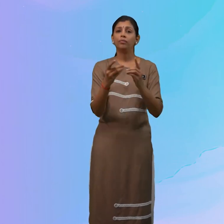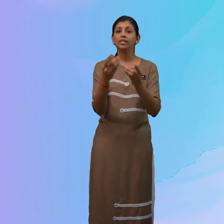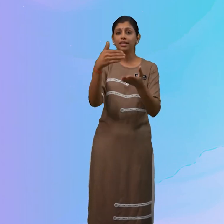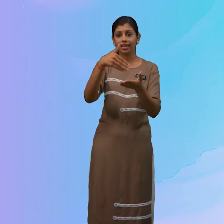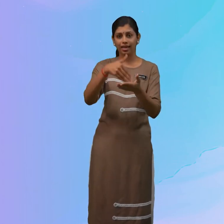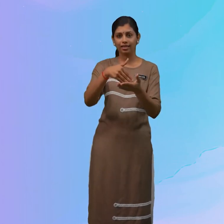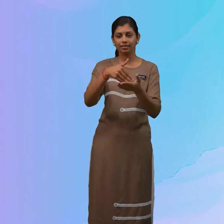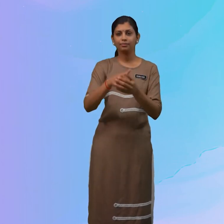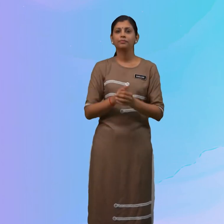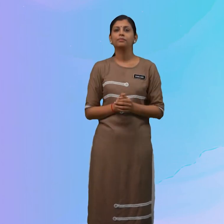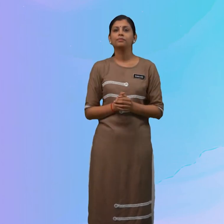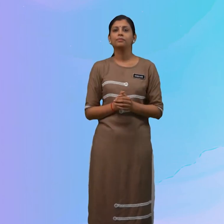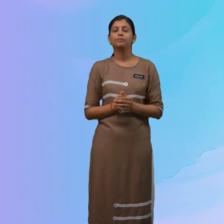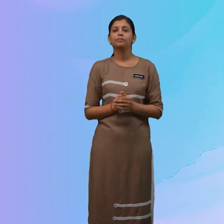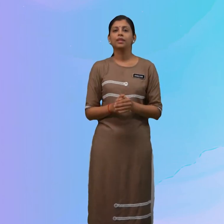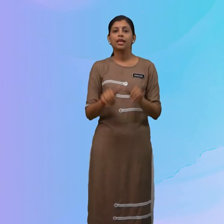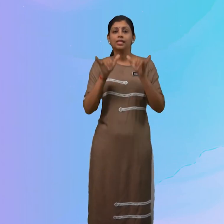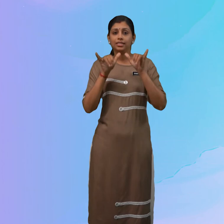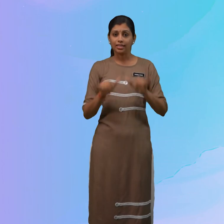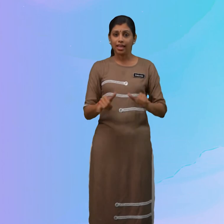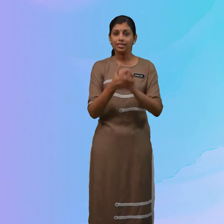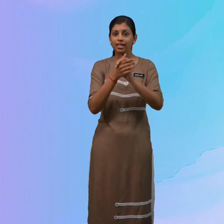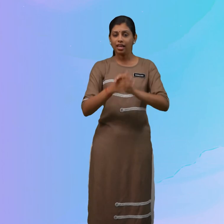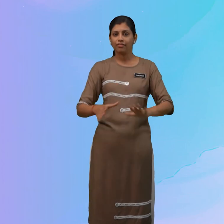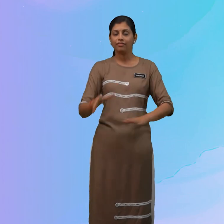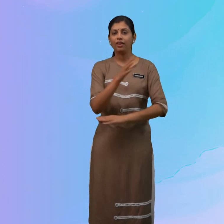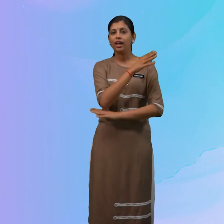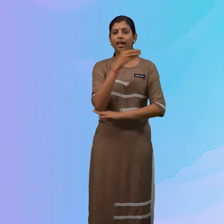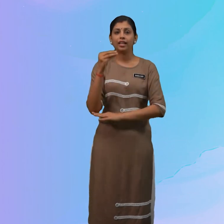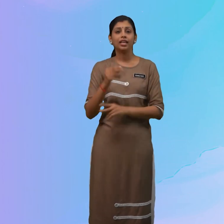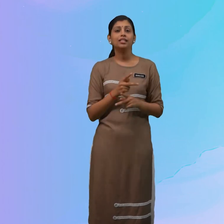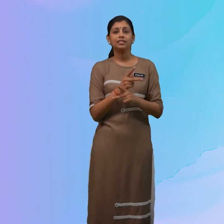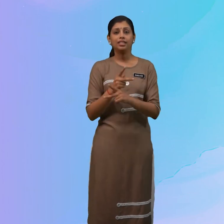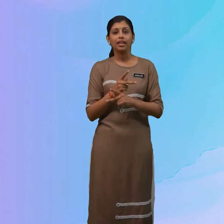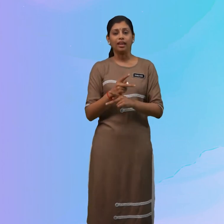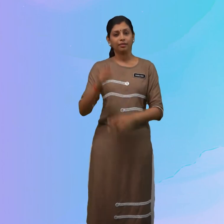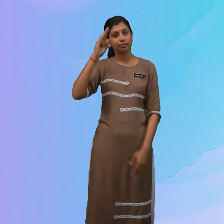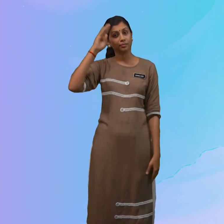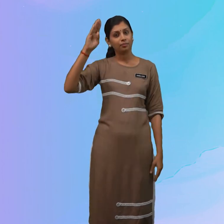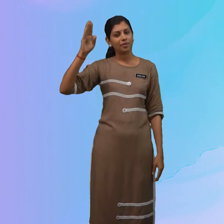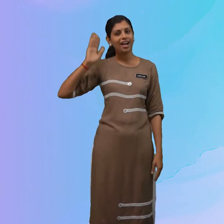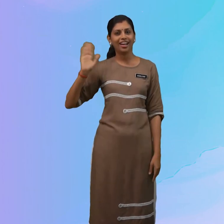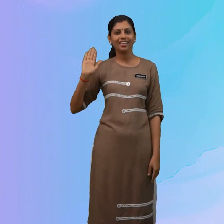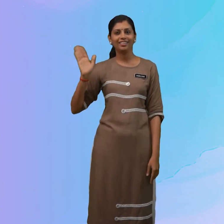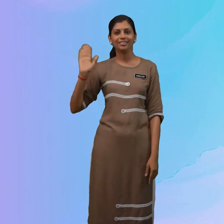meet again, stay safe and take care. Bye.